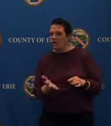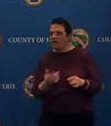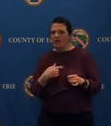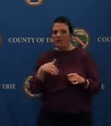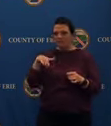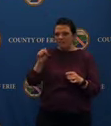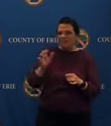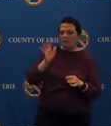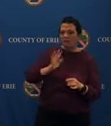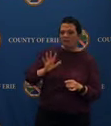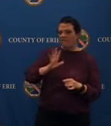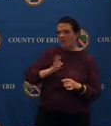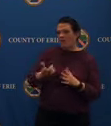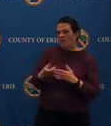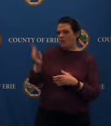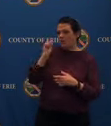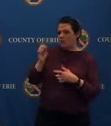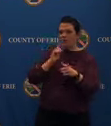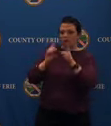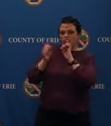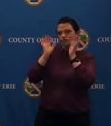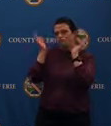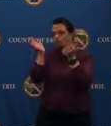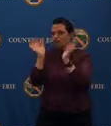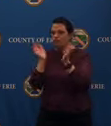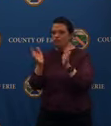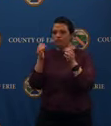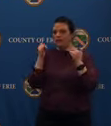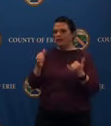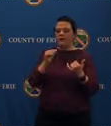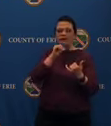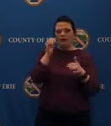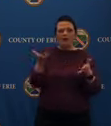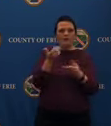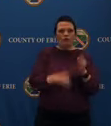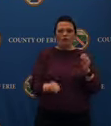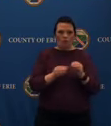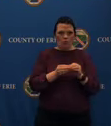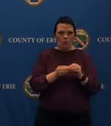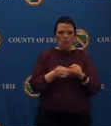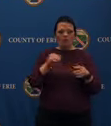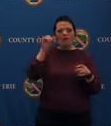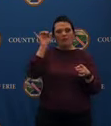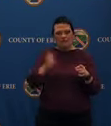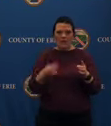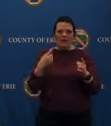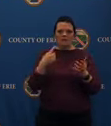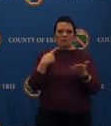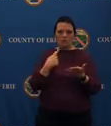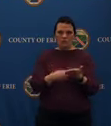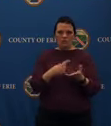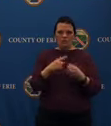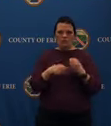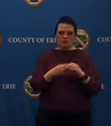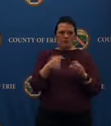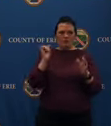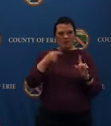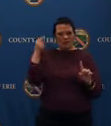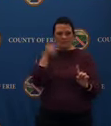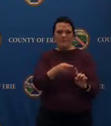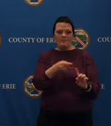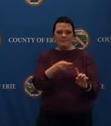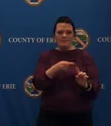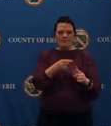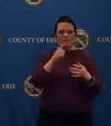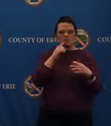were fine 1 week ago. We were talking, and now they're no longer with us. That's what we're talking about, folks. We're talking about flattening the curve